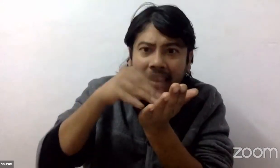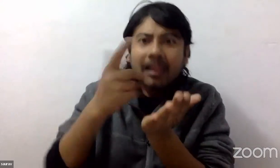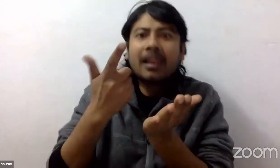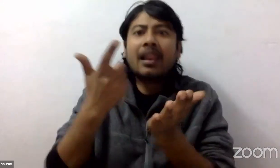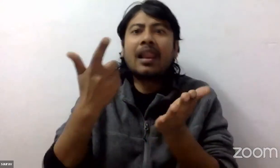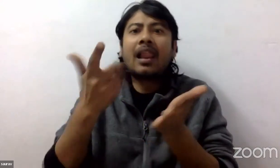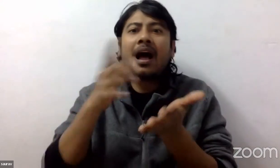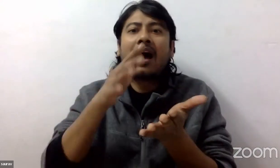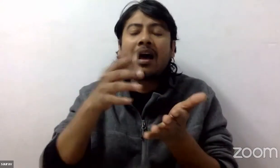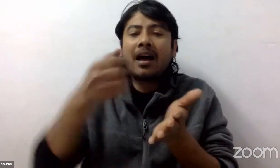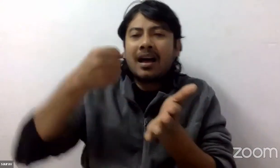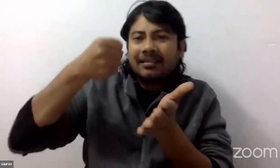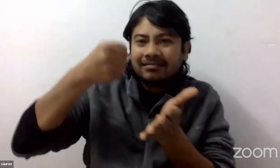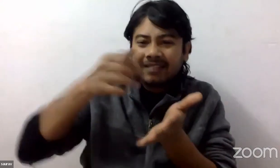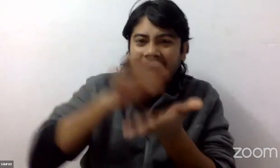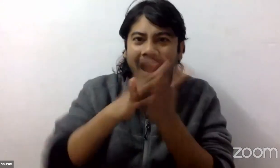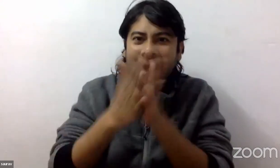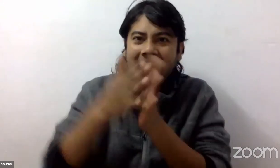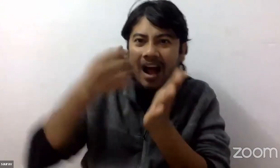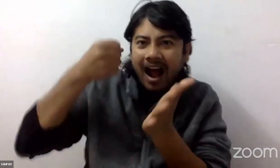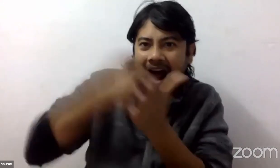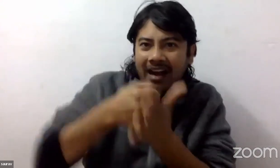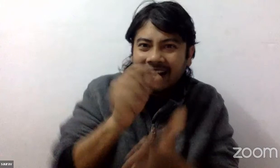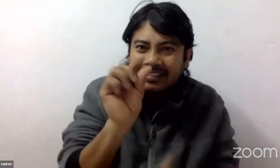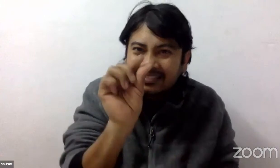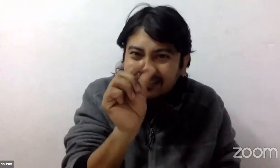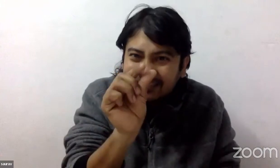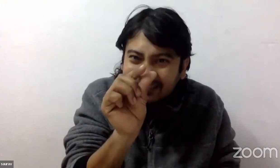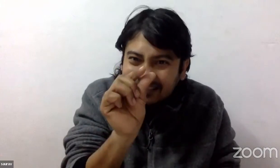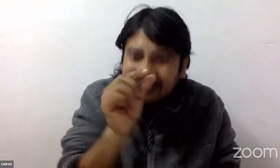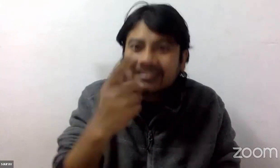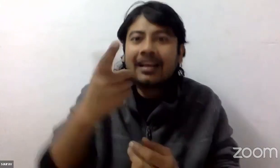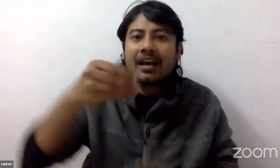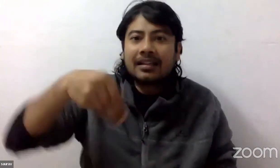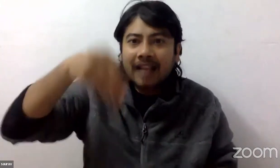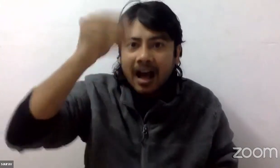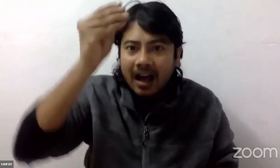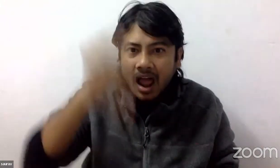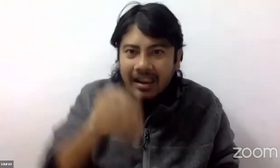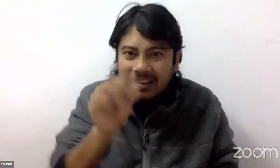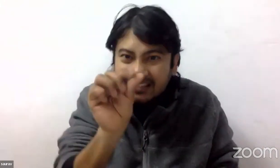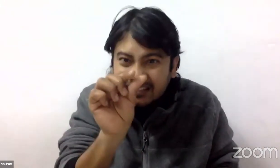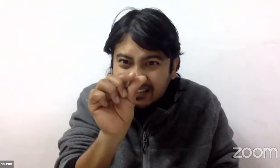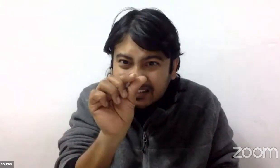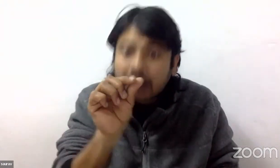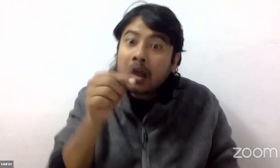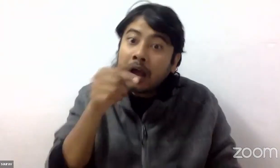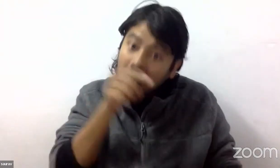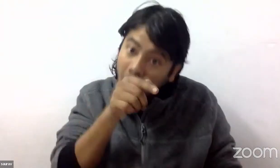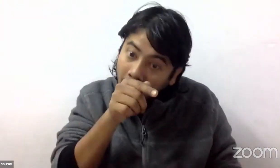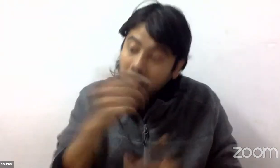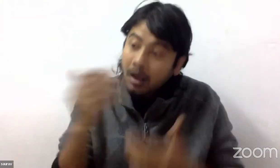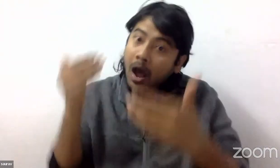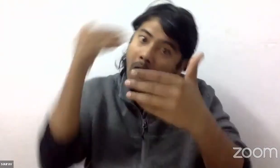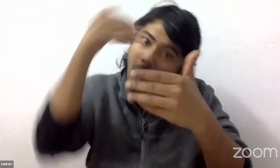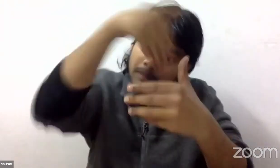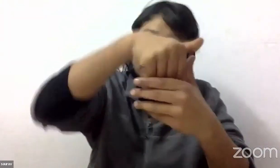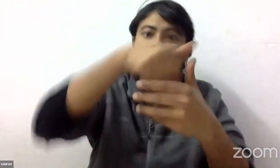Purusha is residing in those grains. And if we eat grains on that day, the entire papam, the entire pap comes on